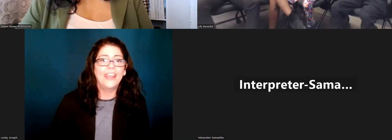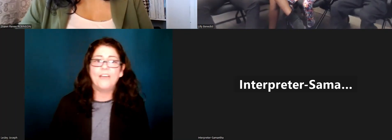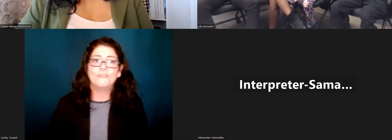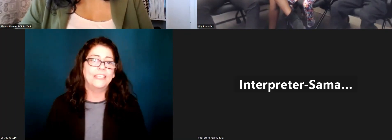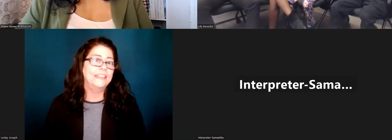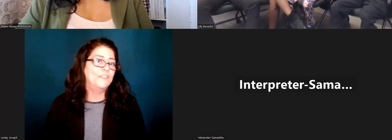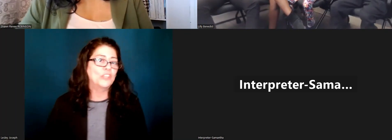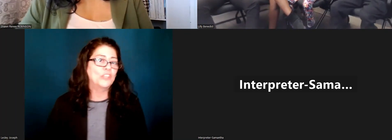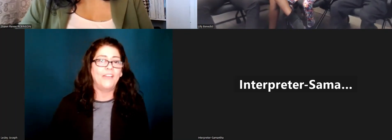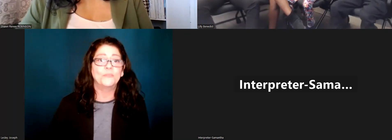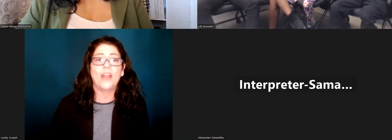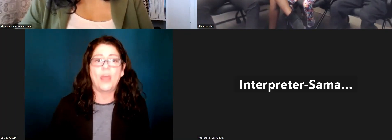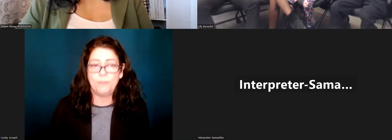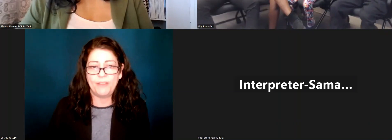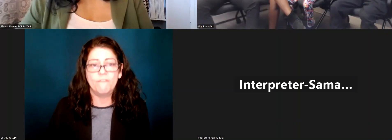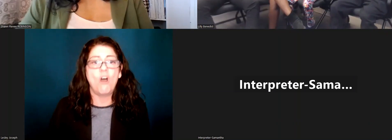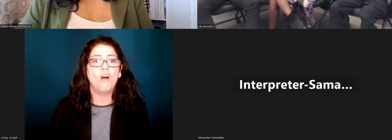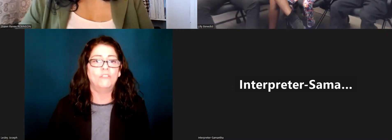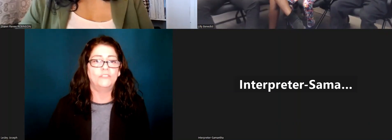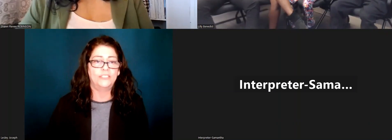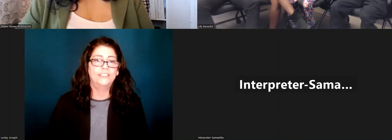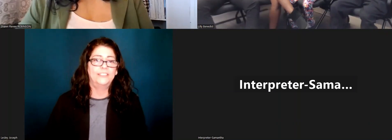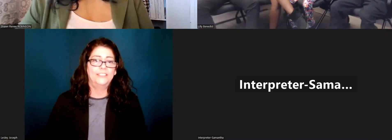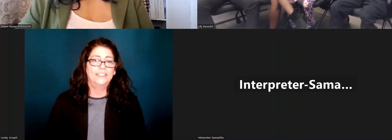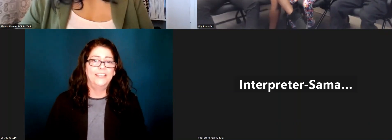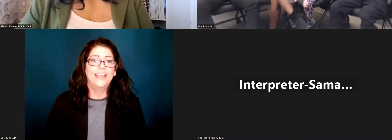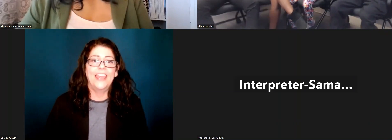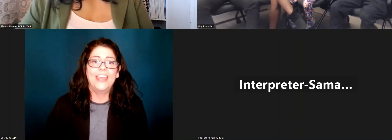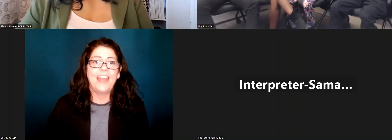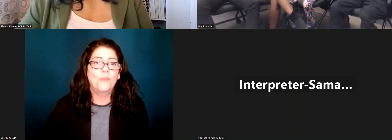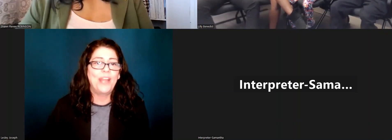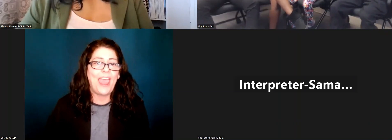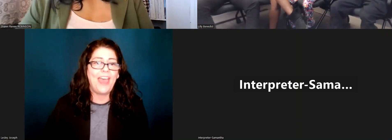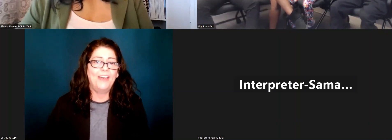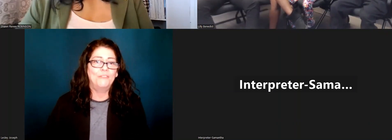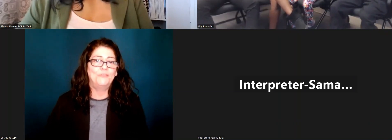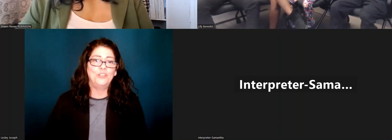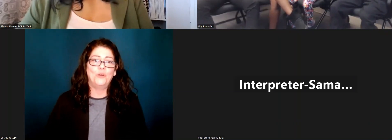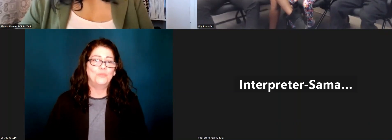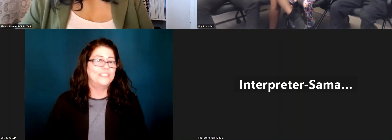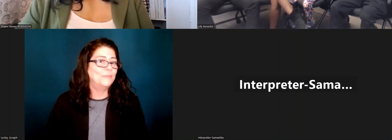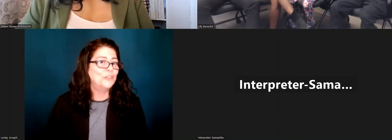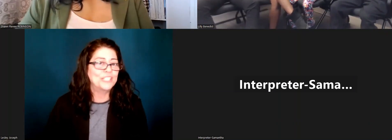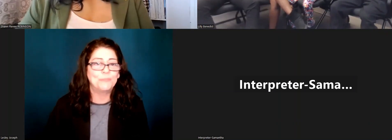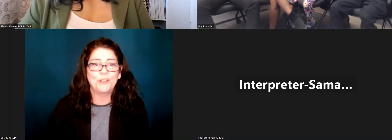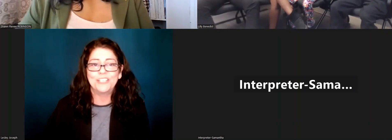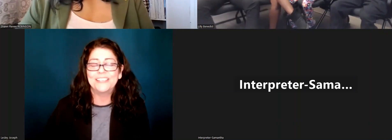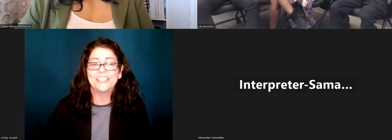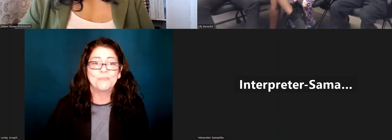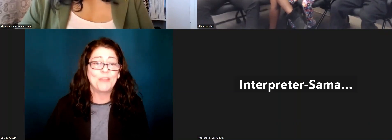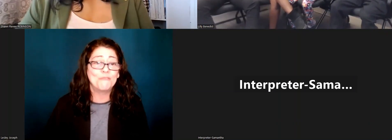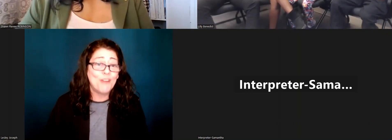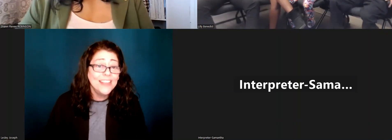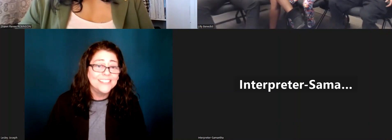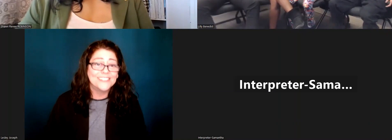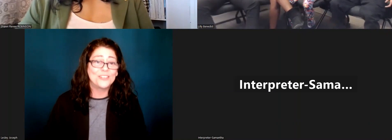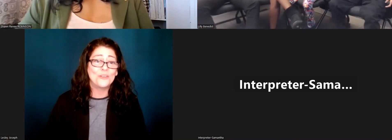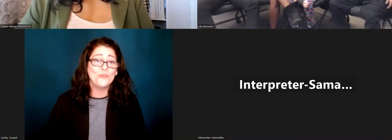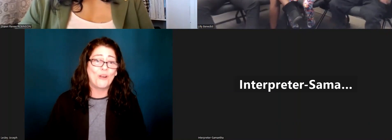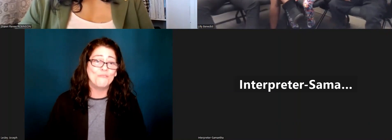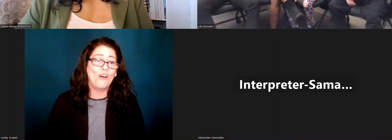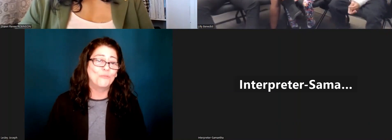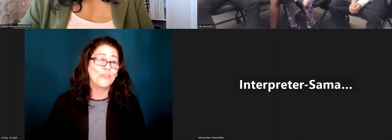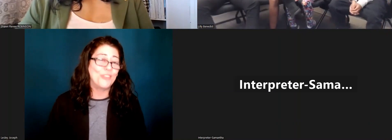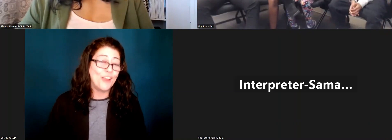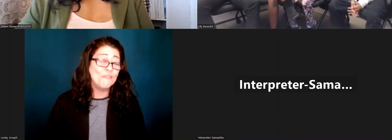happy, laughing, living their lives, but I would be involved. And I would have, you know, similar experiences as my friends